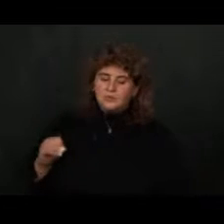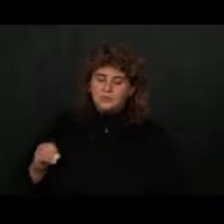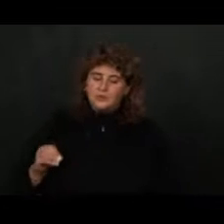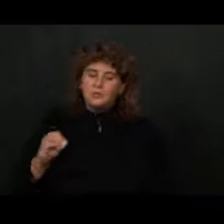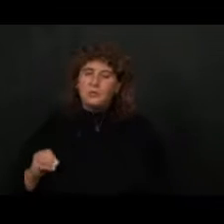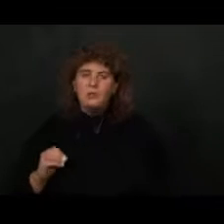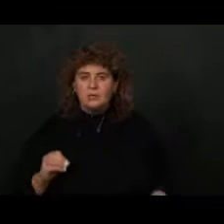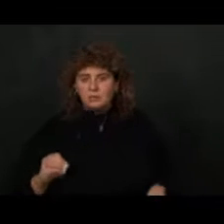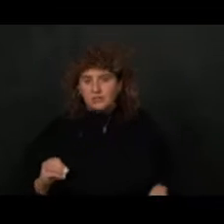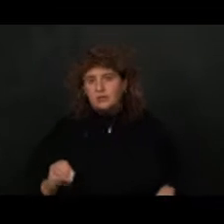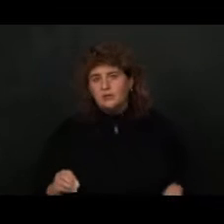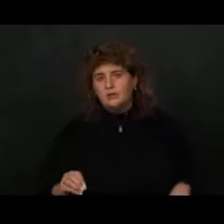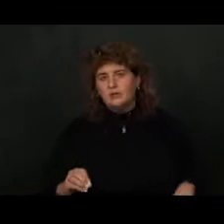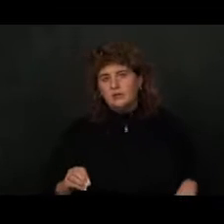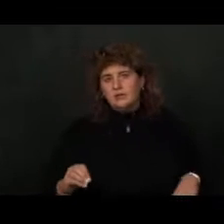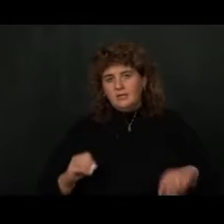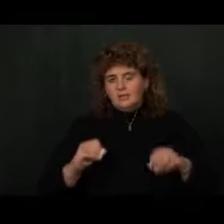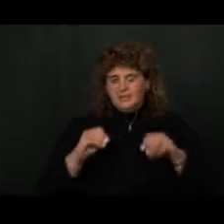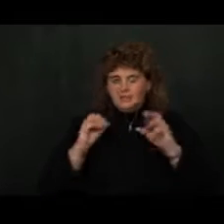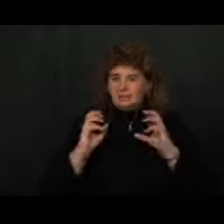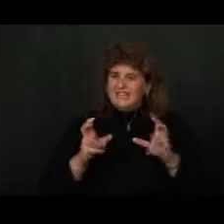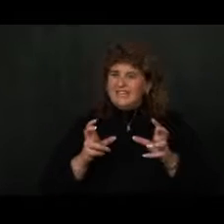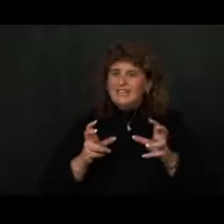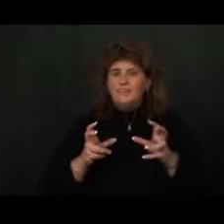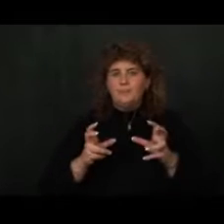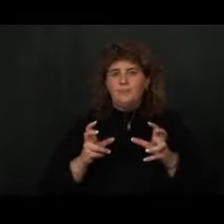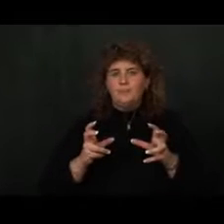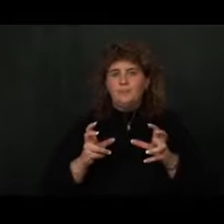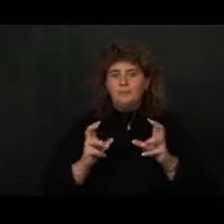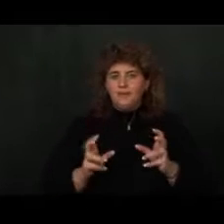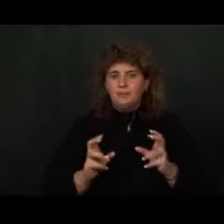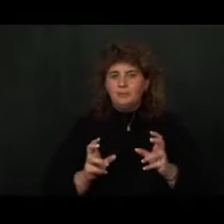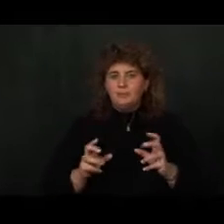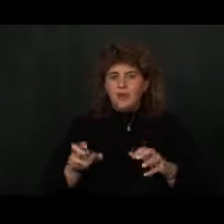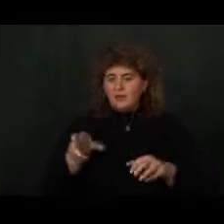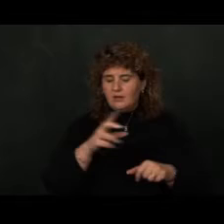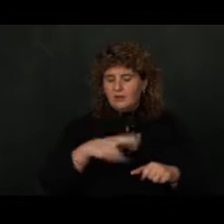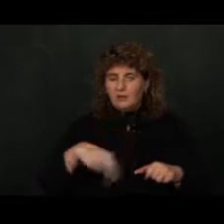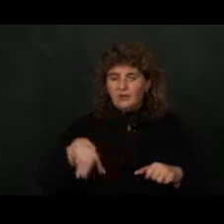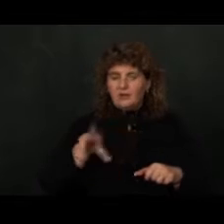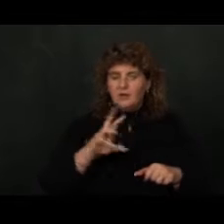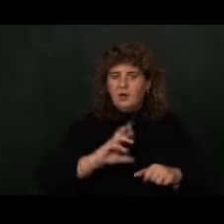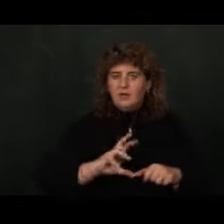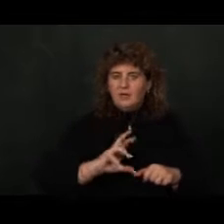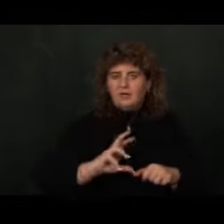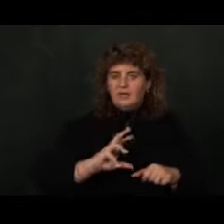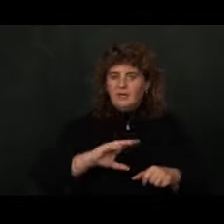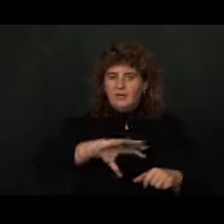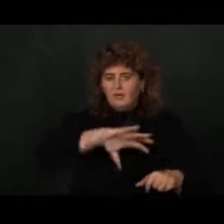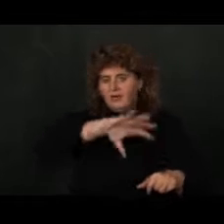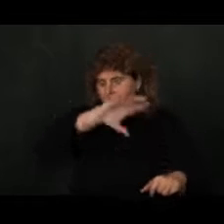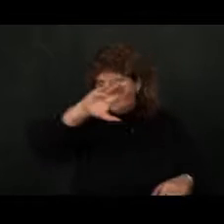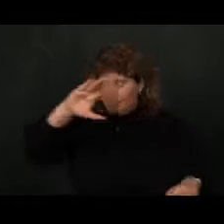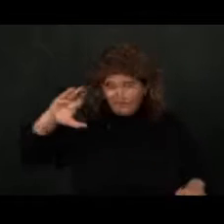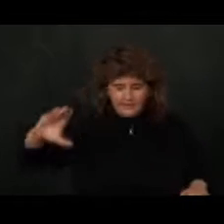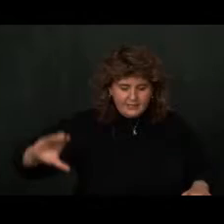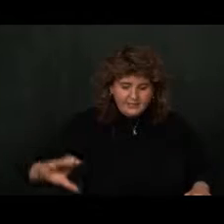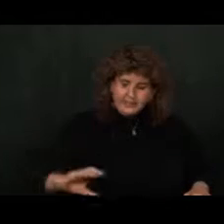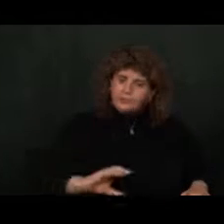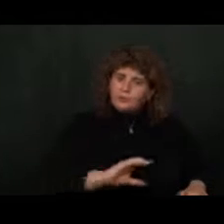are growing on blood agar, they completely lyse the blood around the colony, and you have this complete clear